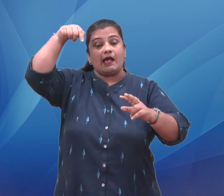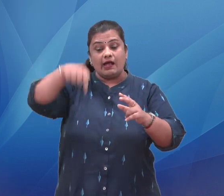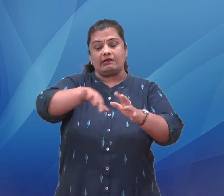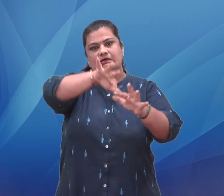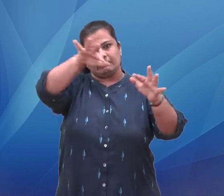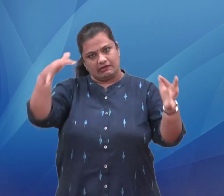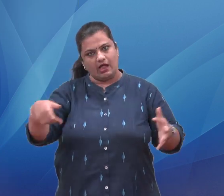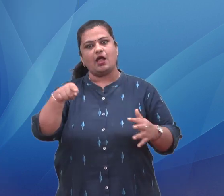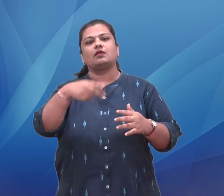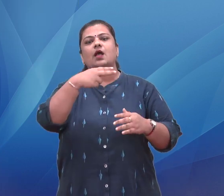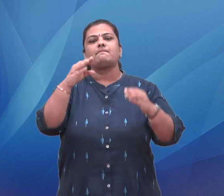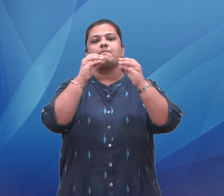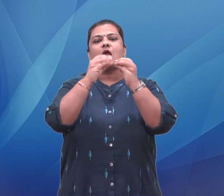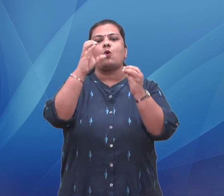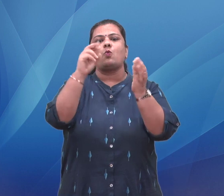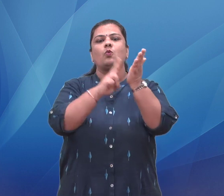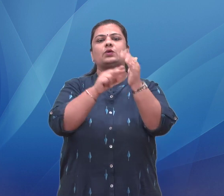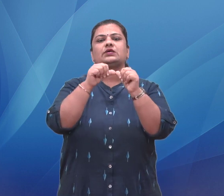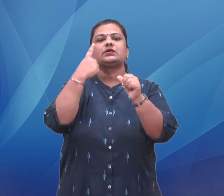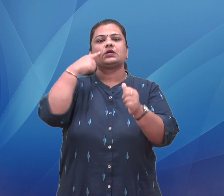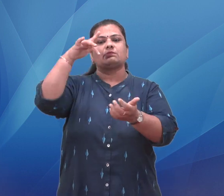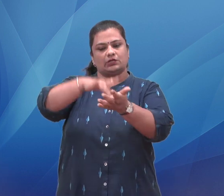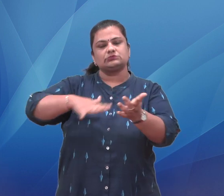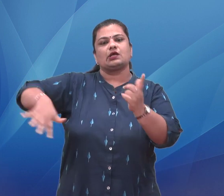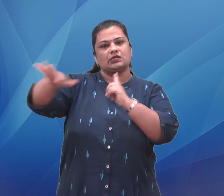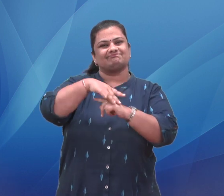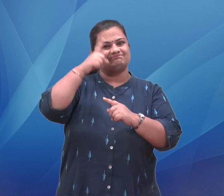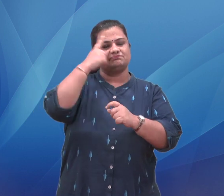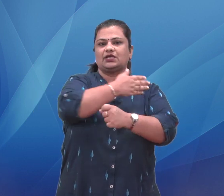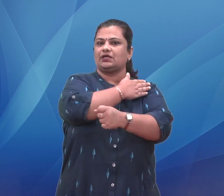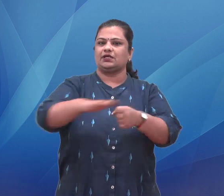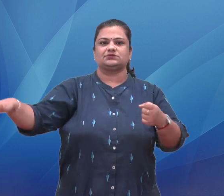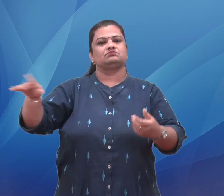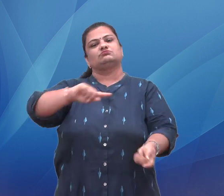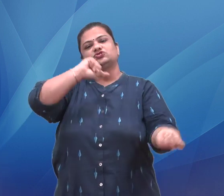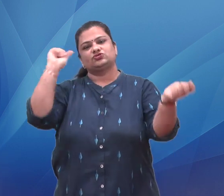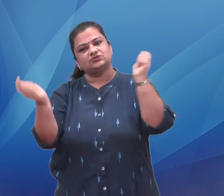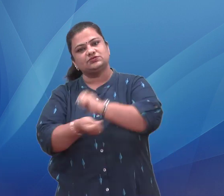the land to a forest with more than 3,000 fruit bearing and forest species of trees.